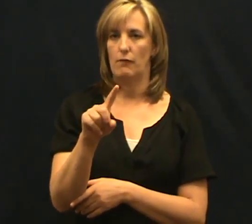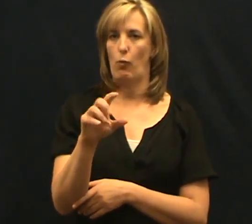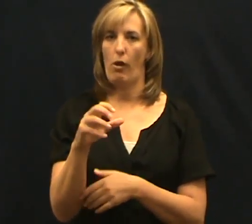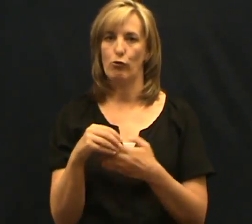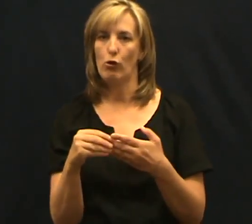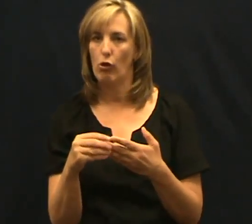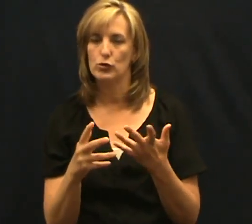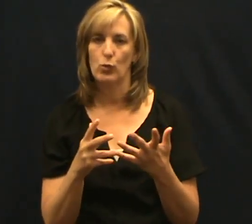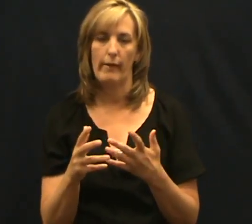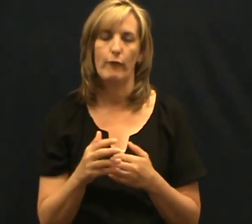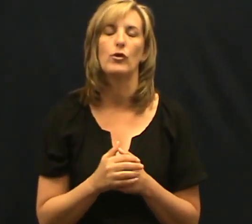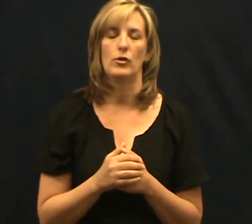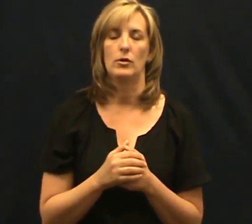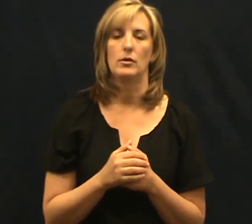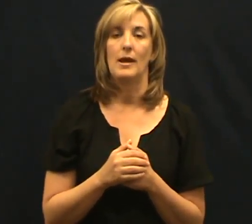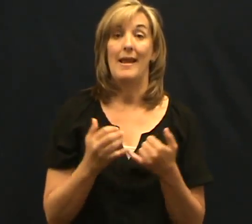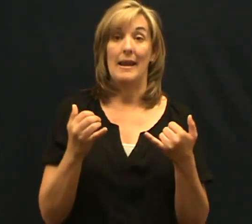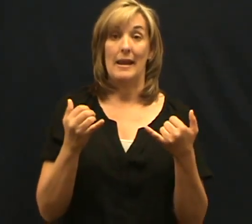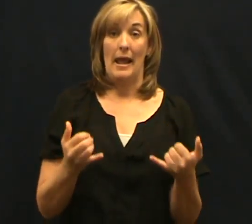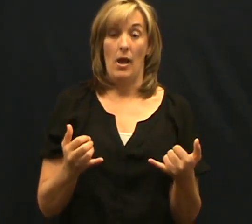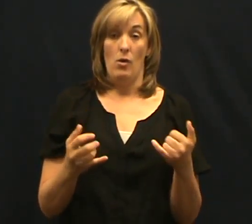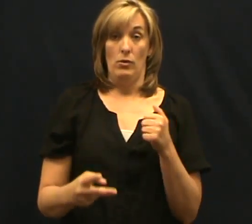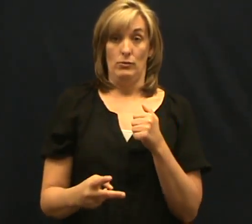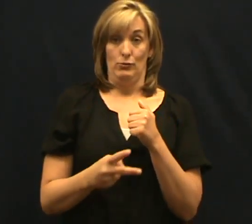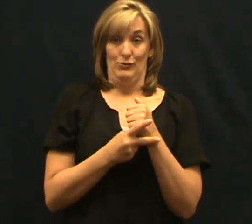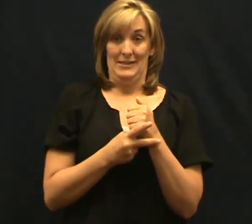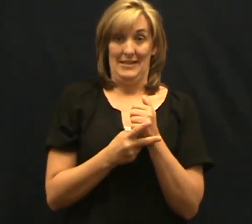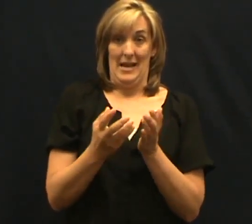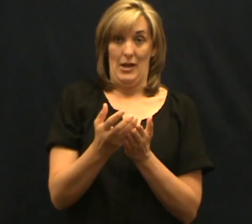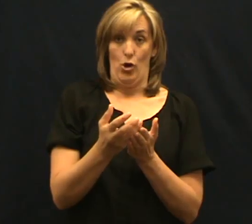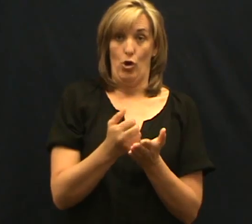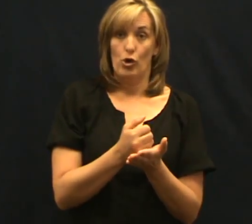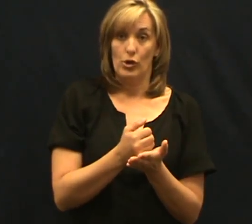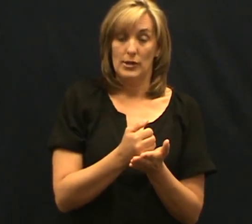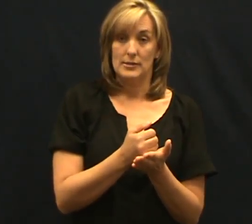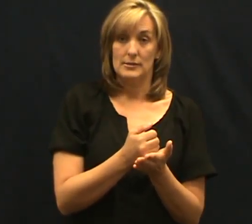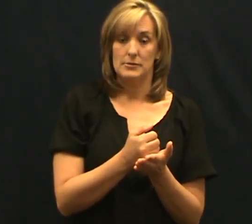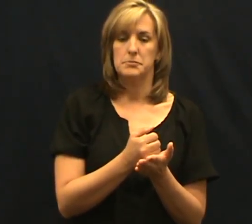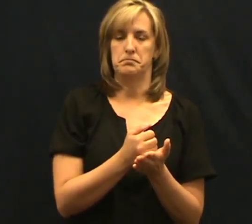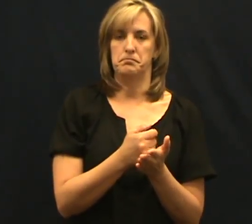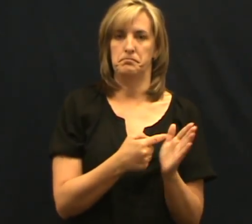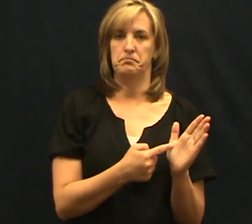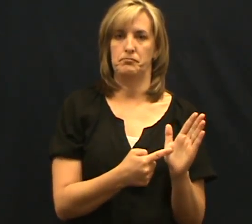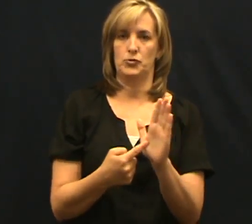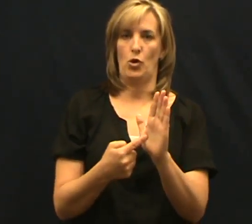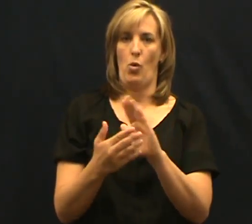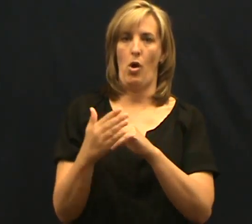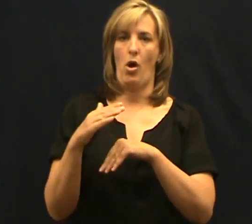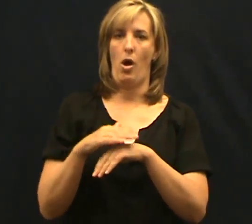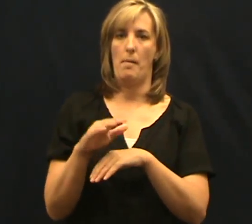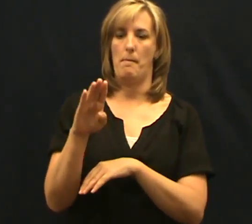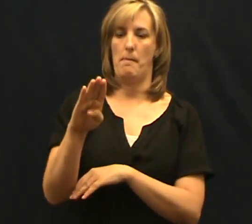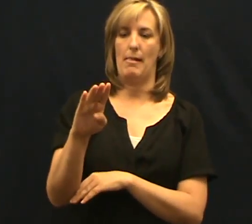Now, that retained earnings balance is going to show up on our balance sheet. So, our income